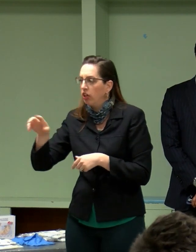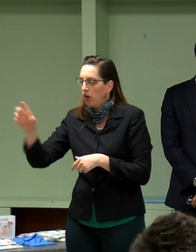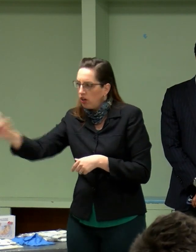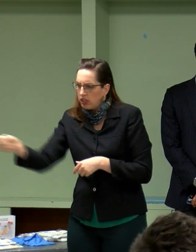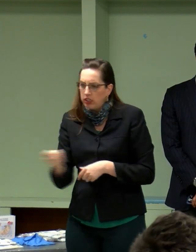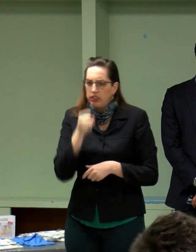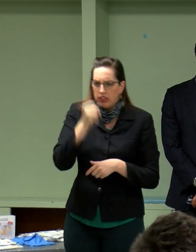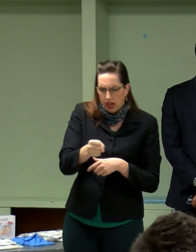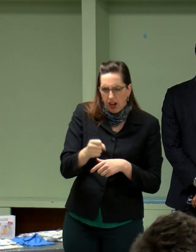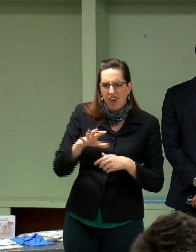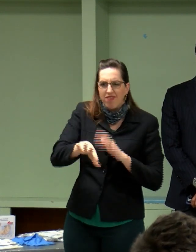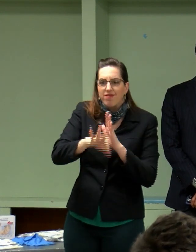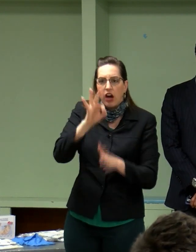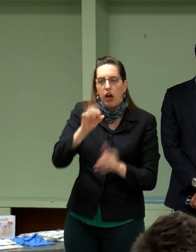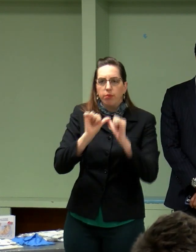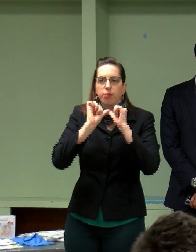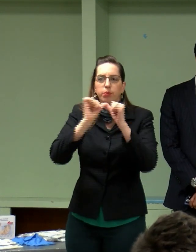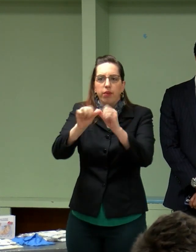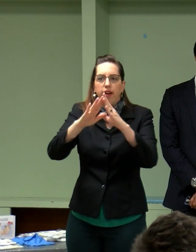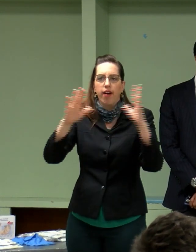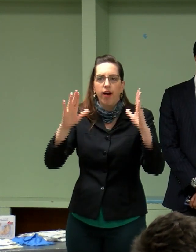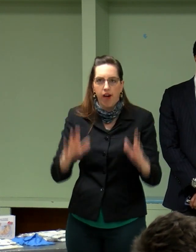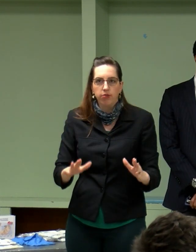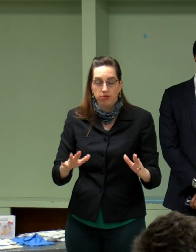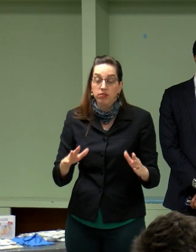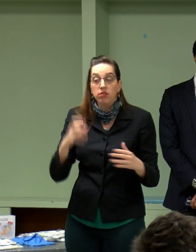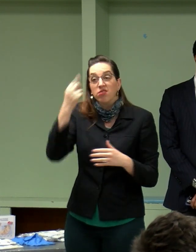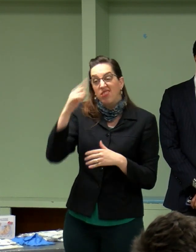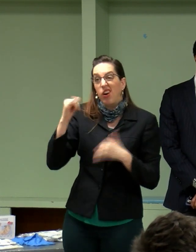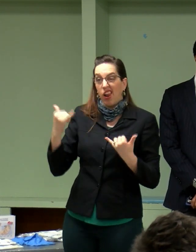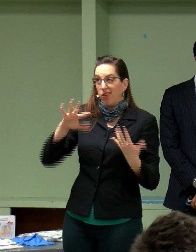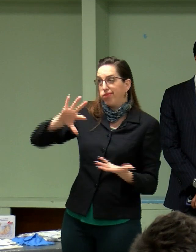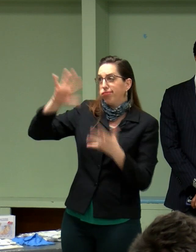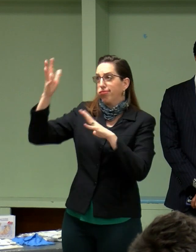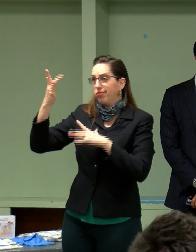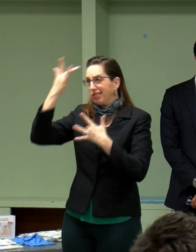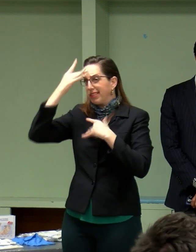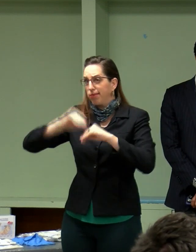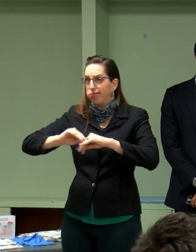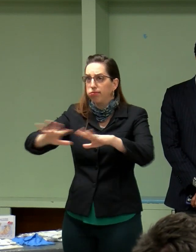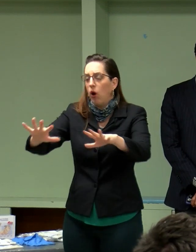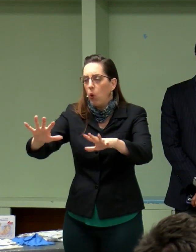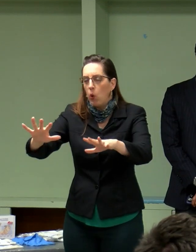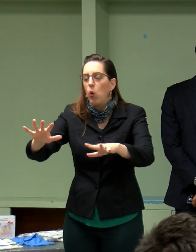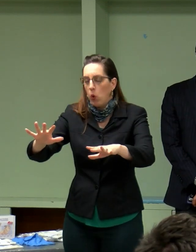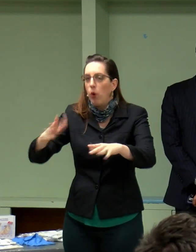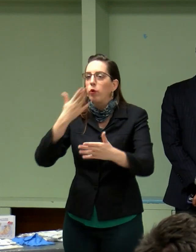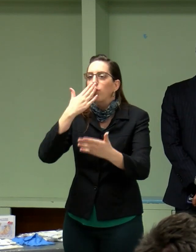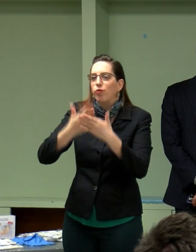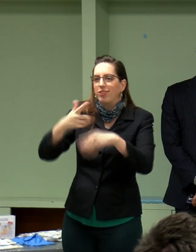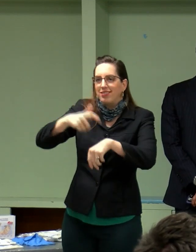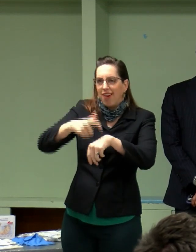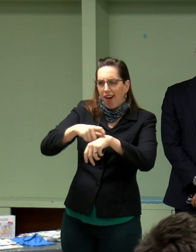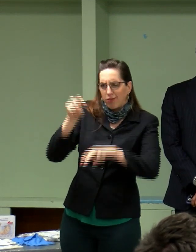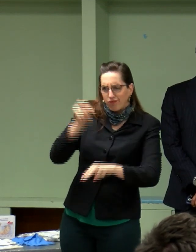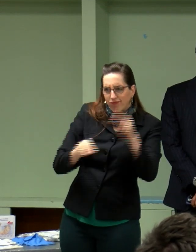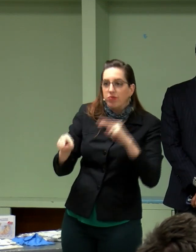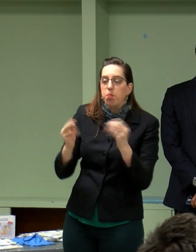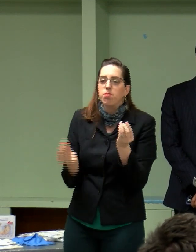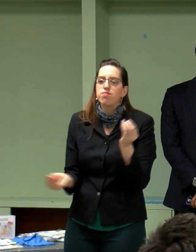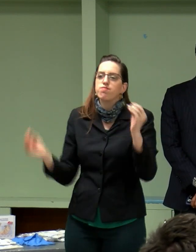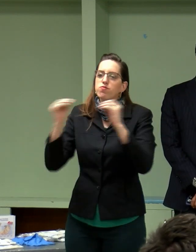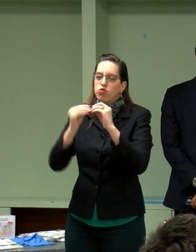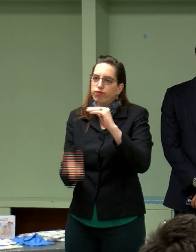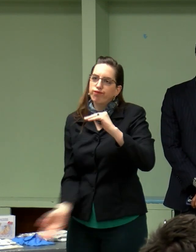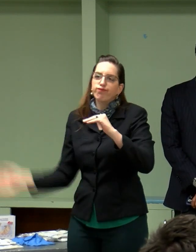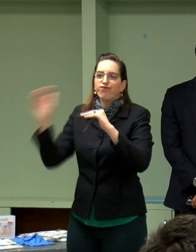this, is that while this might be a time of disaster, a time of pandemic, we're seeing it as an opportunity to take it even a step